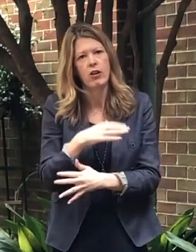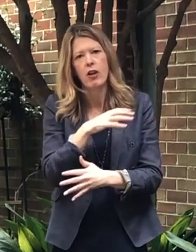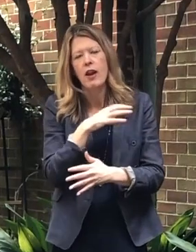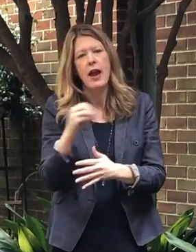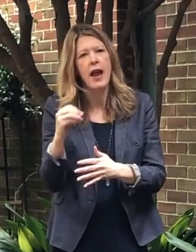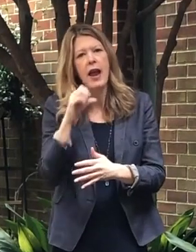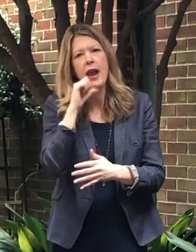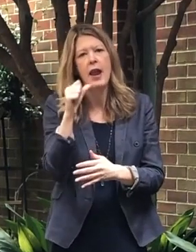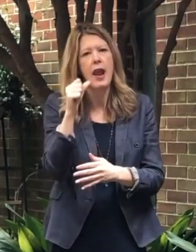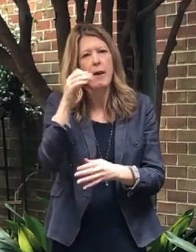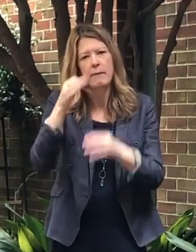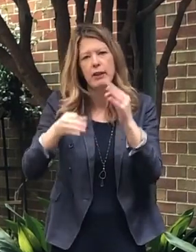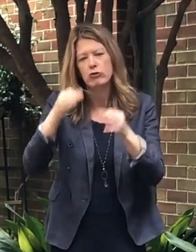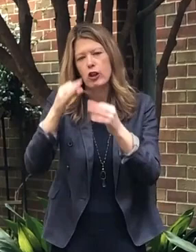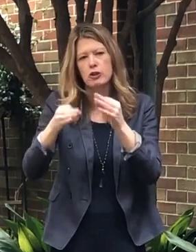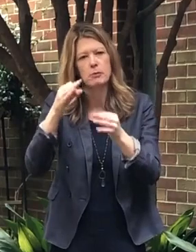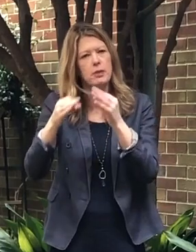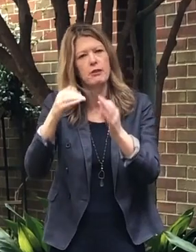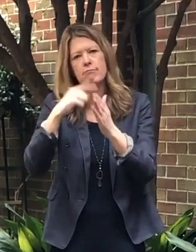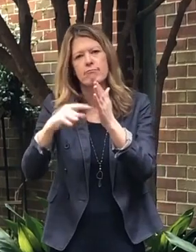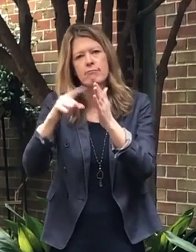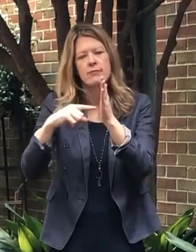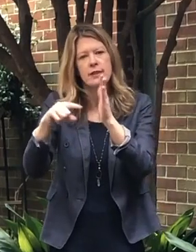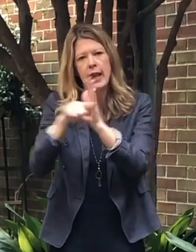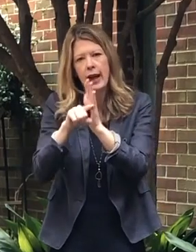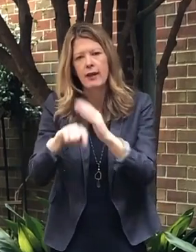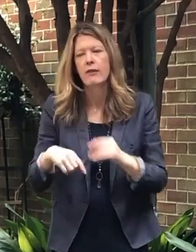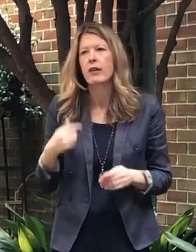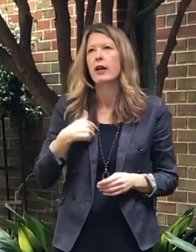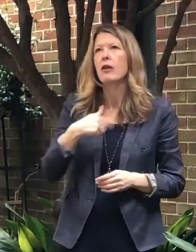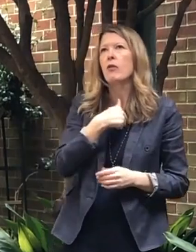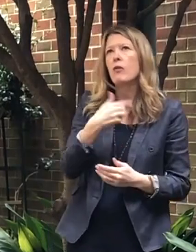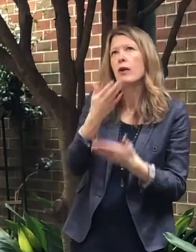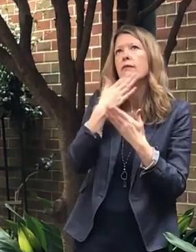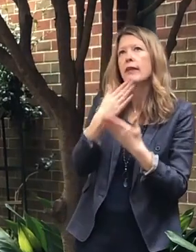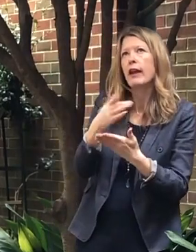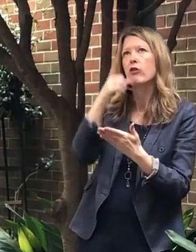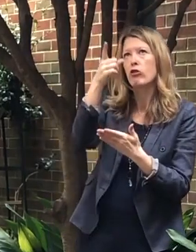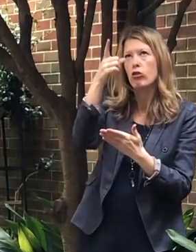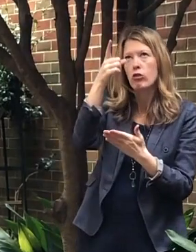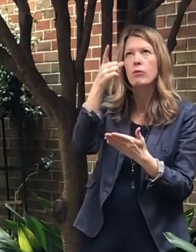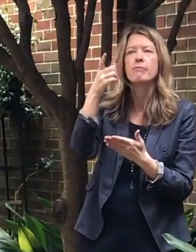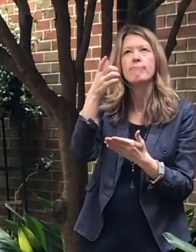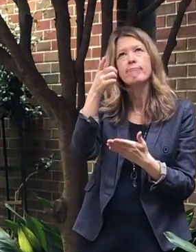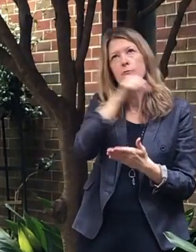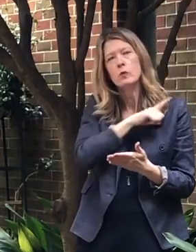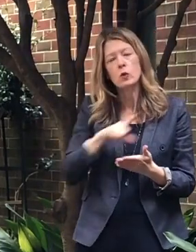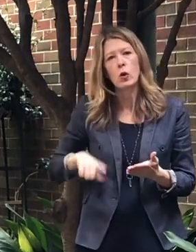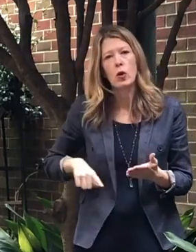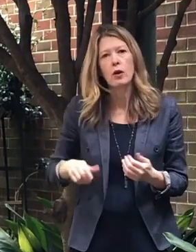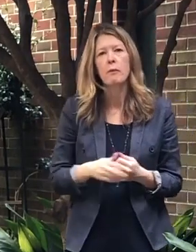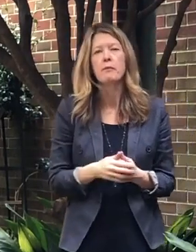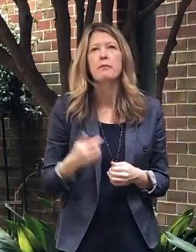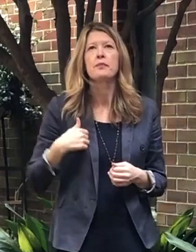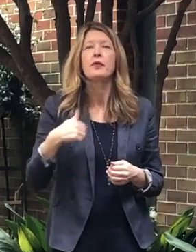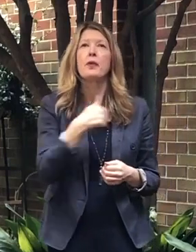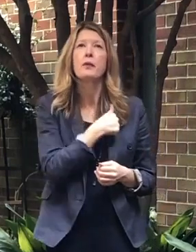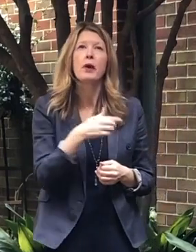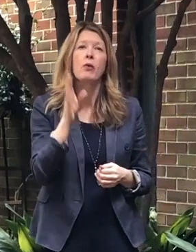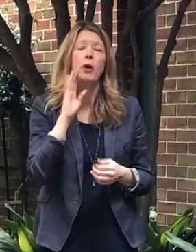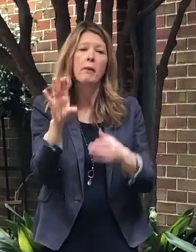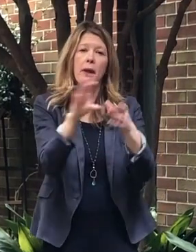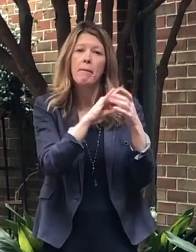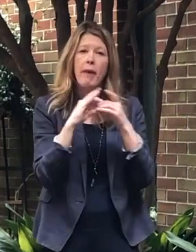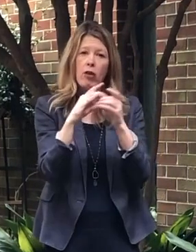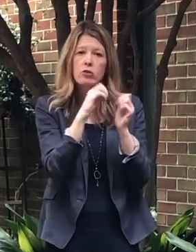great judgment seat of Christ, we entreat you, O Lord. That we may be bound together